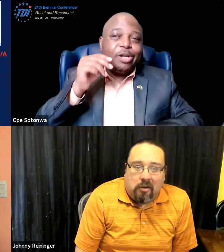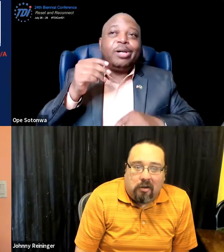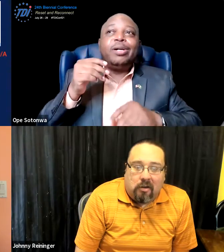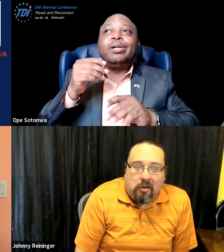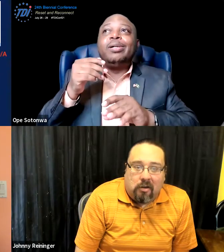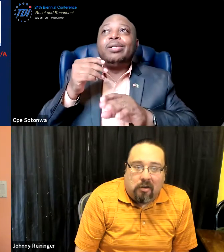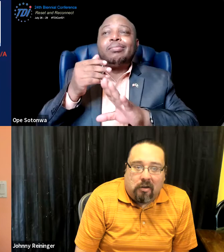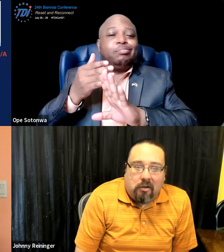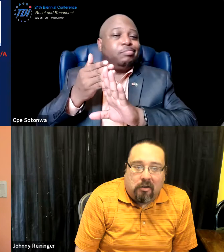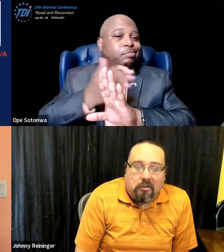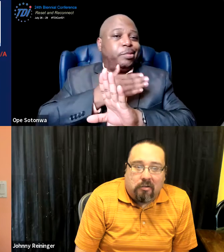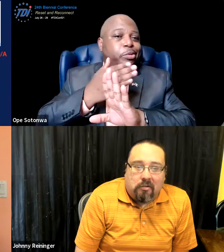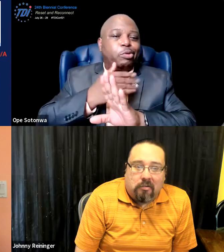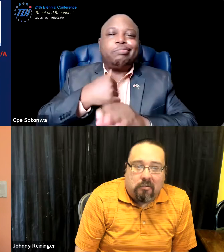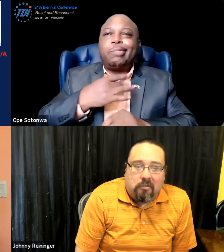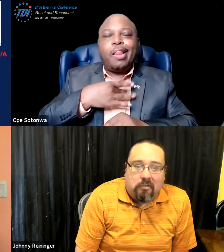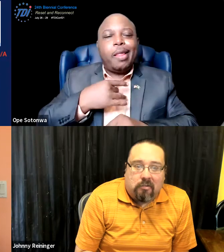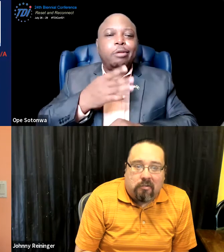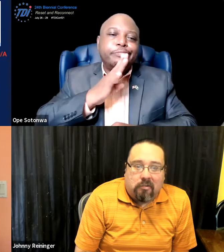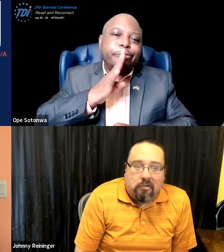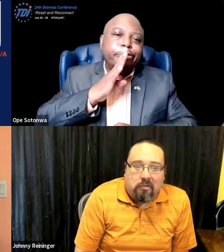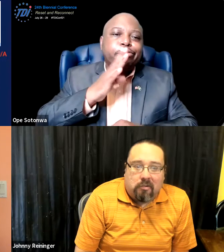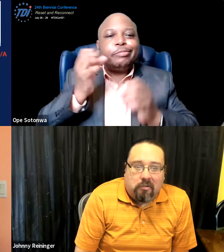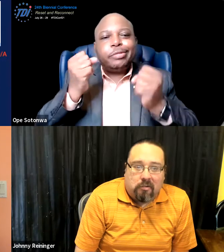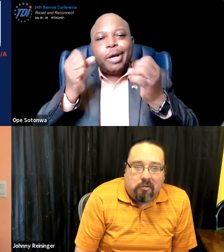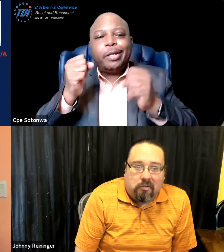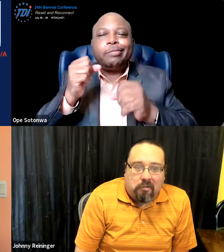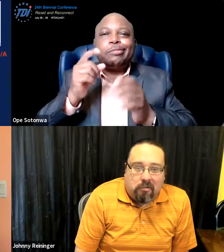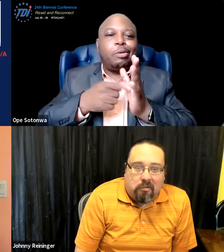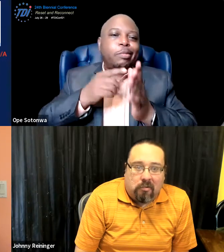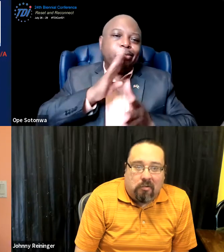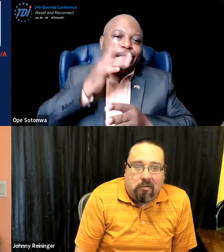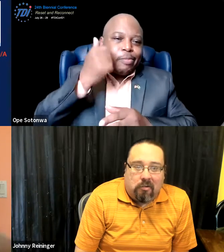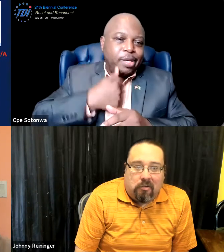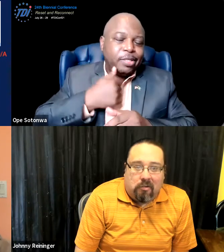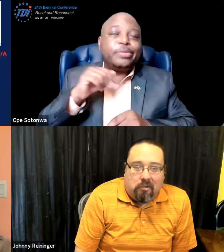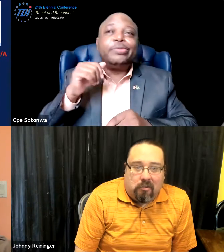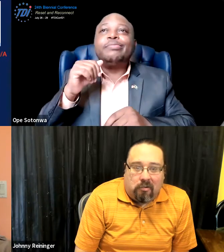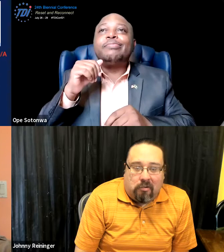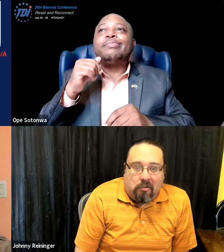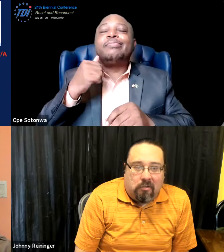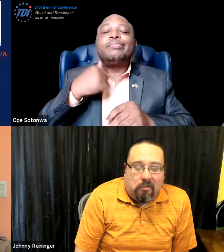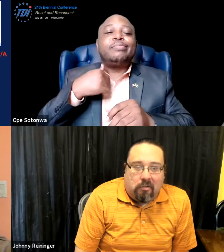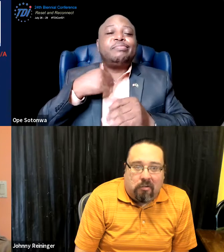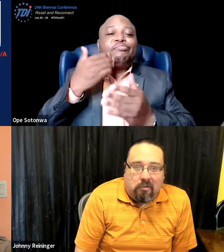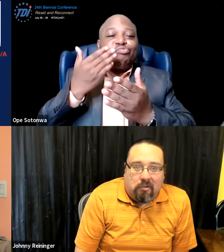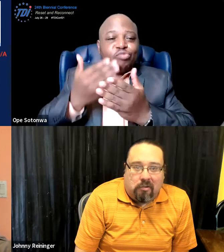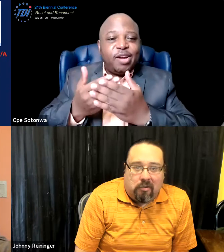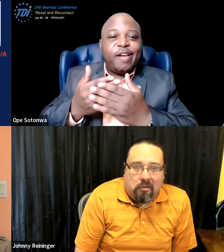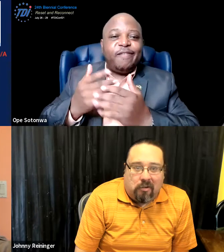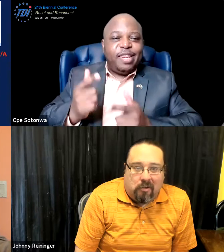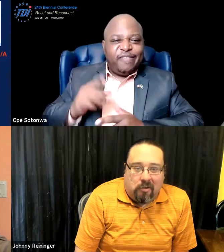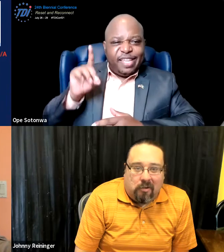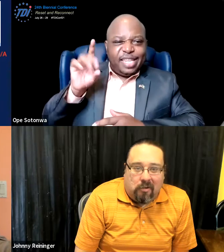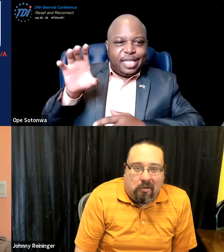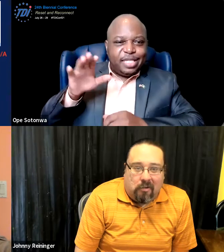I moved from Nigeria, and I liked to, sometimes I'd speak for myself, I'd sign as